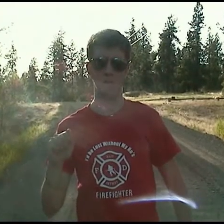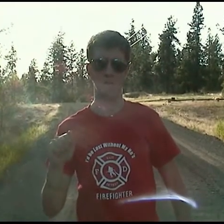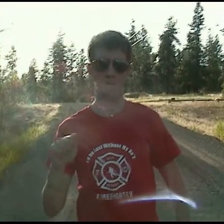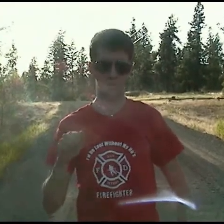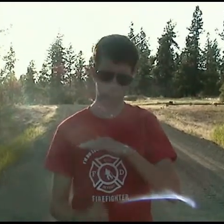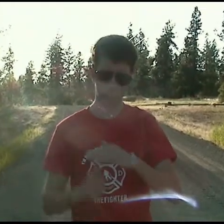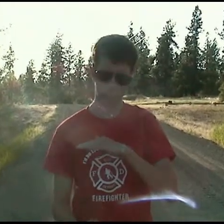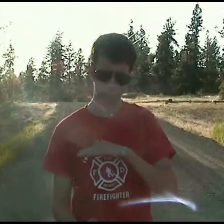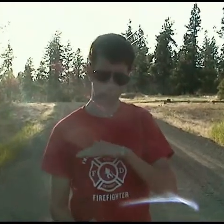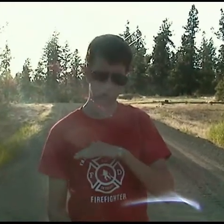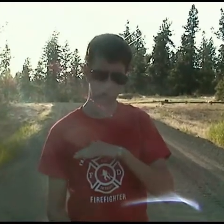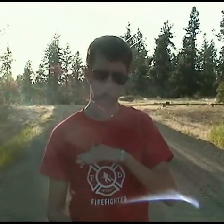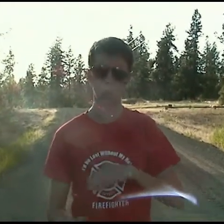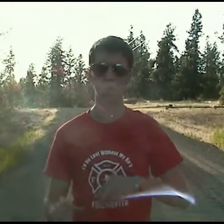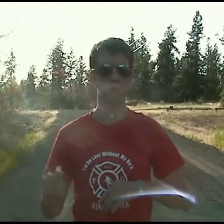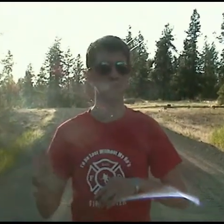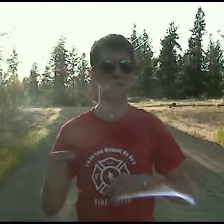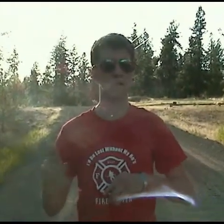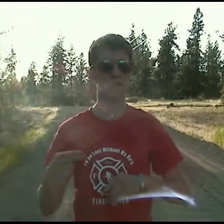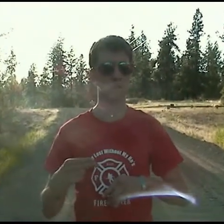Below Below